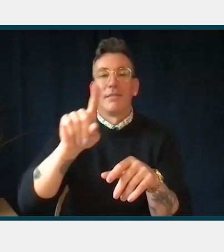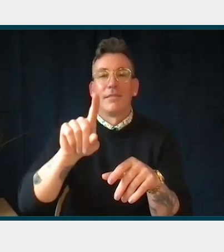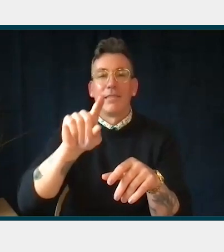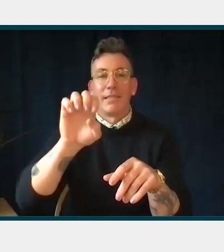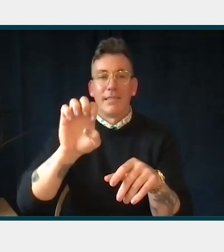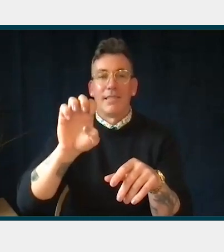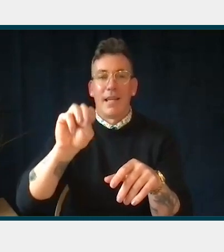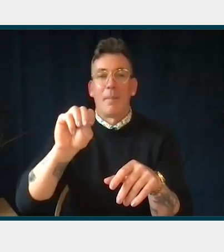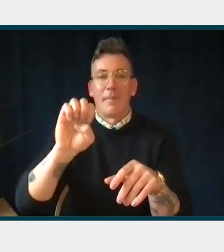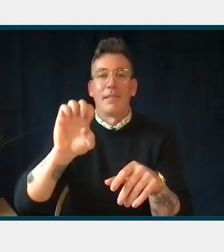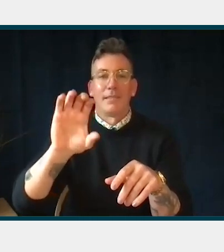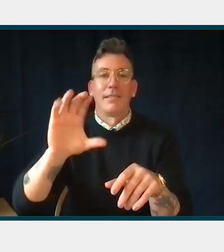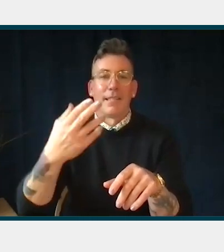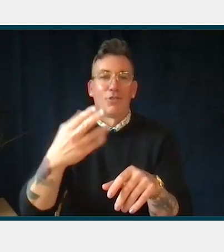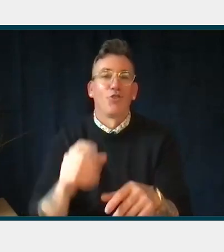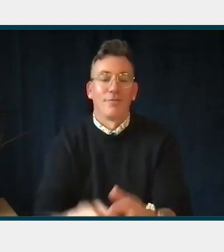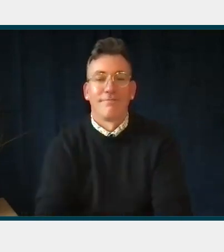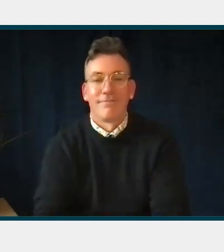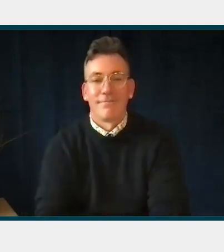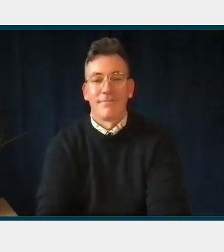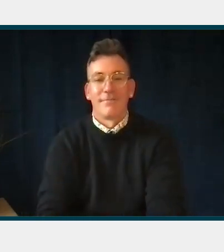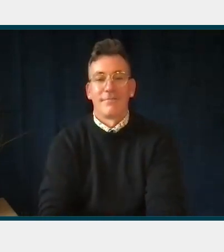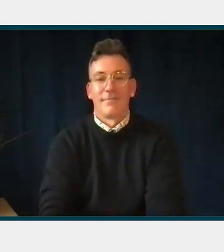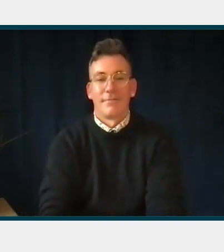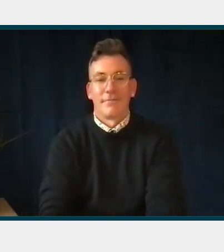Yeah, the captions were struggling with the phonetics of it, but it's